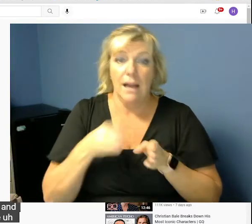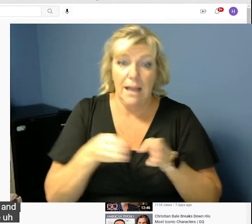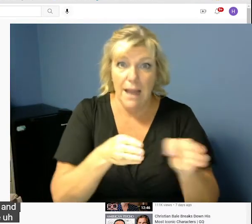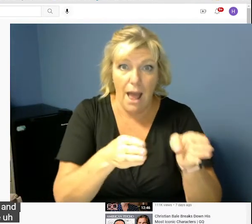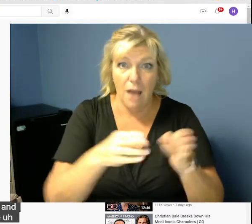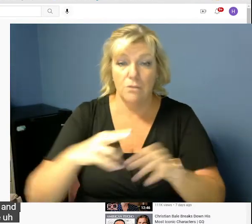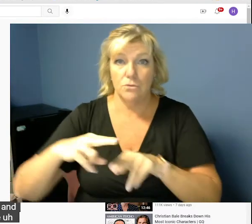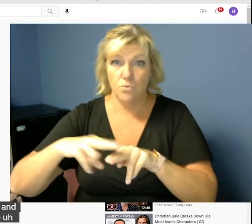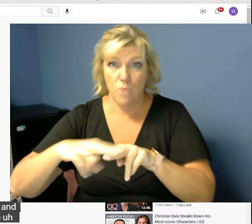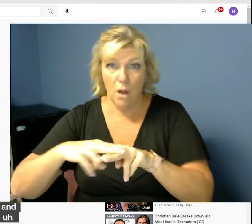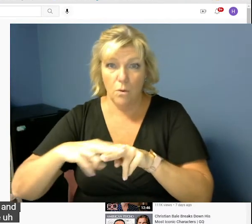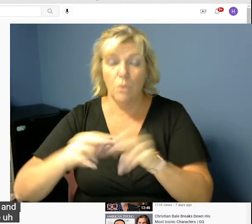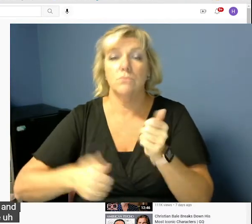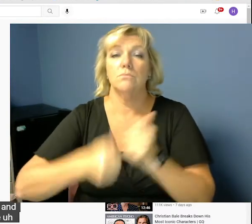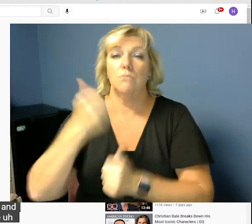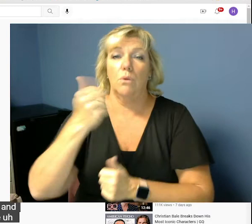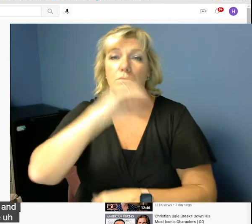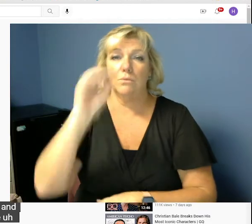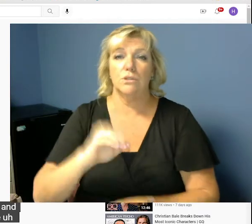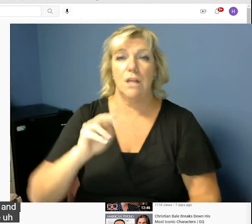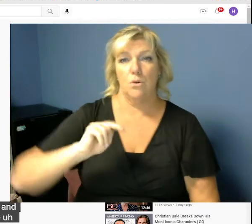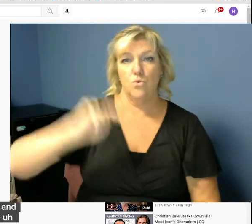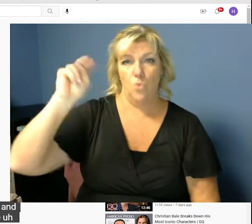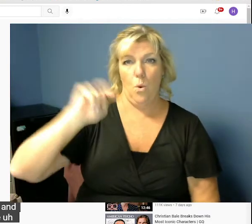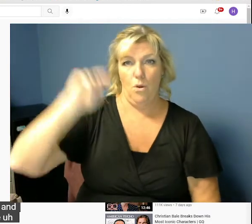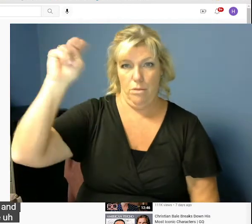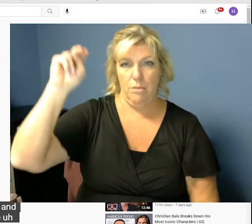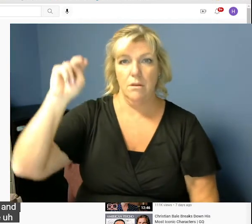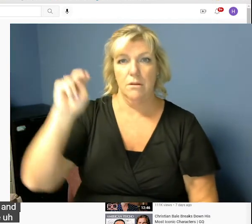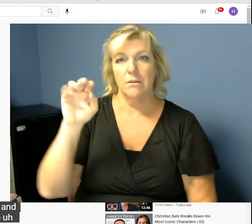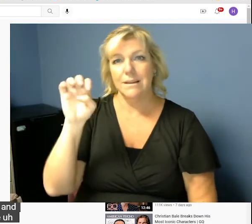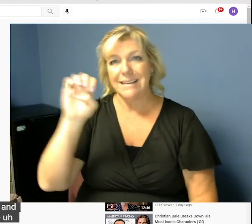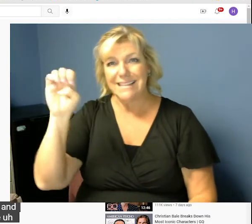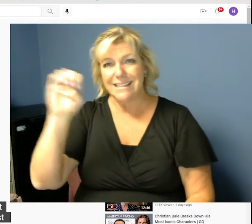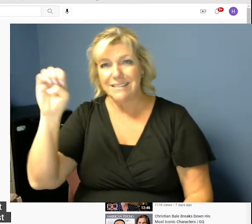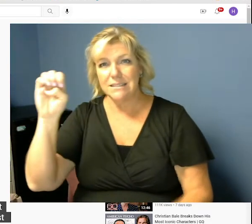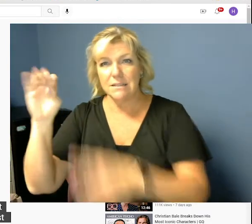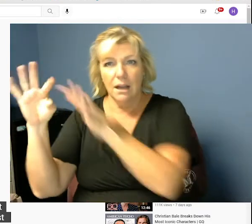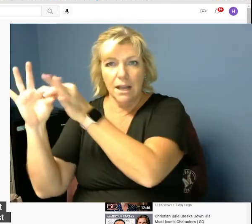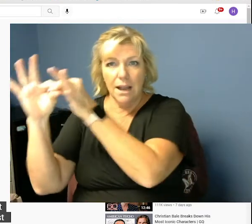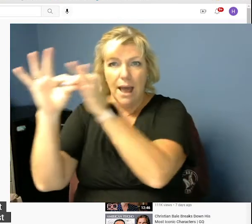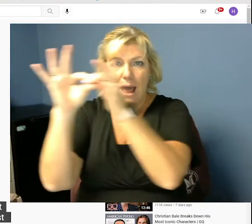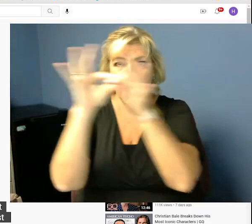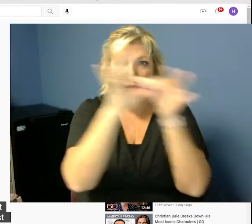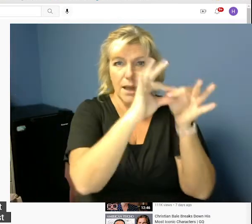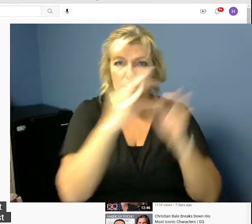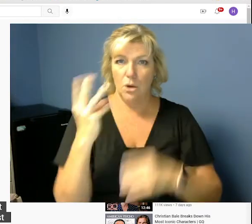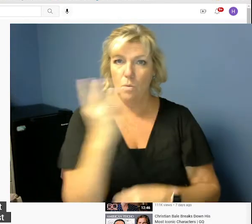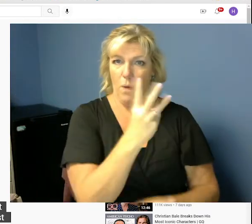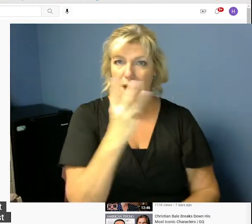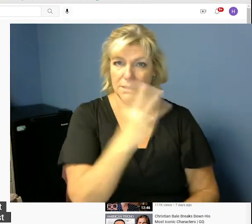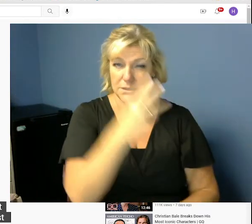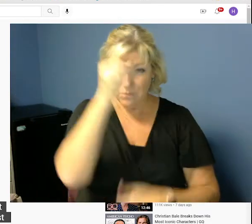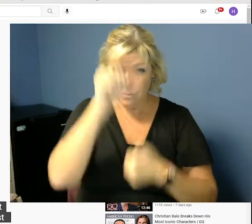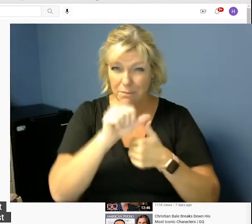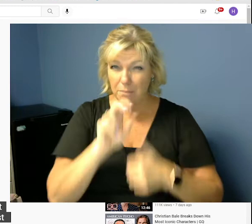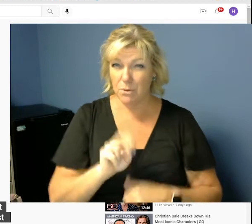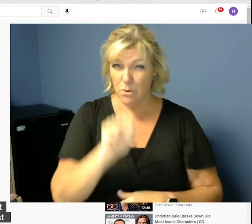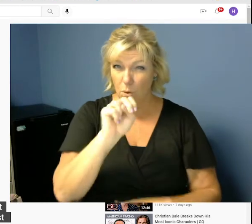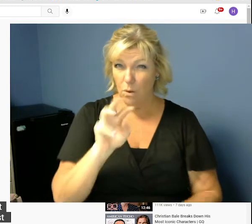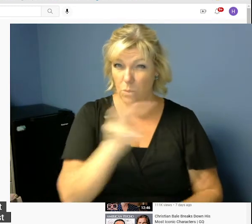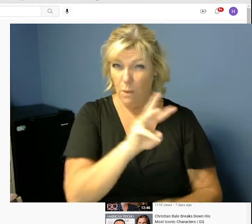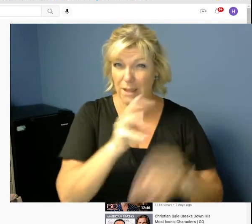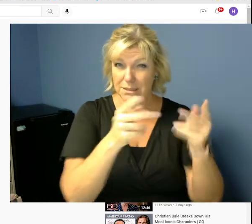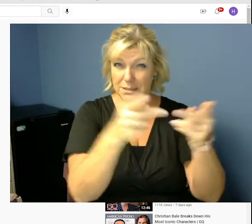north, and they're connecting the East Coast with where people are settling in that Northwest territory, so the Northeast